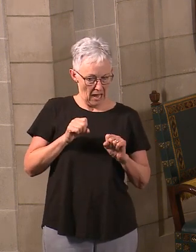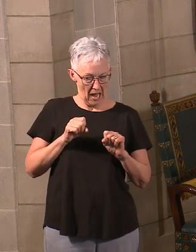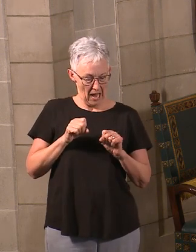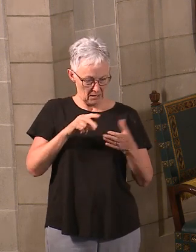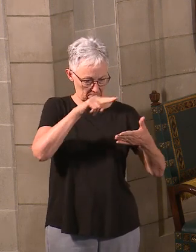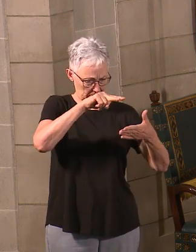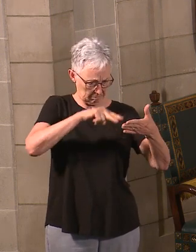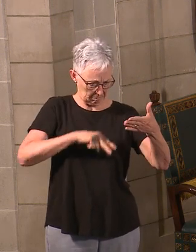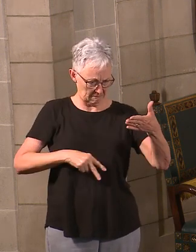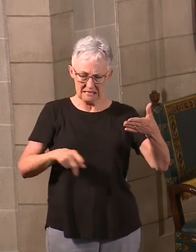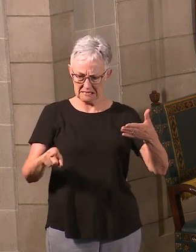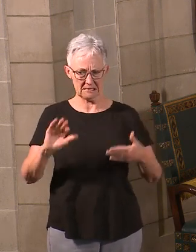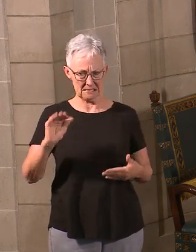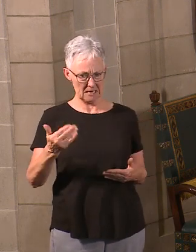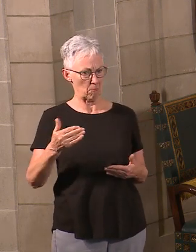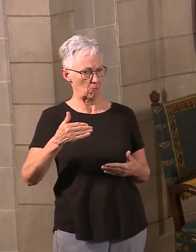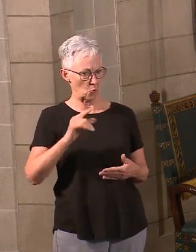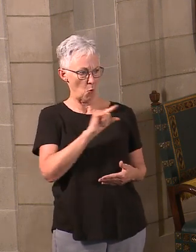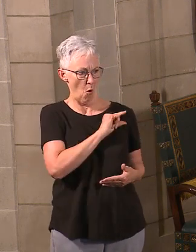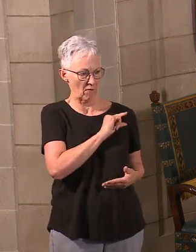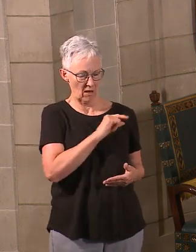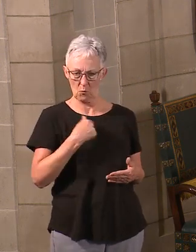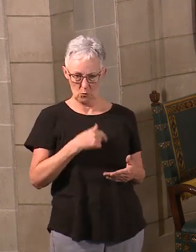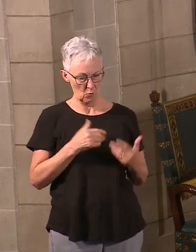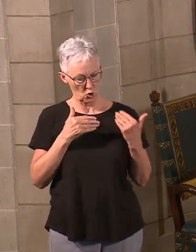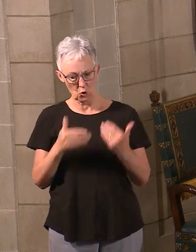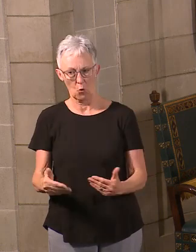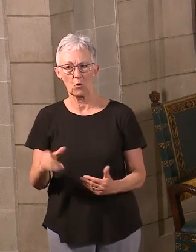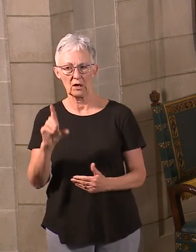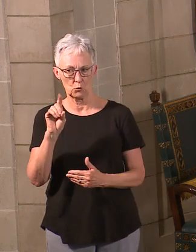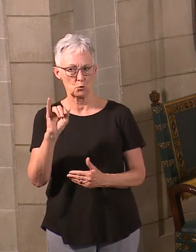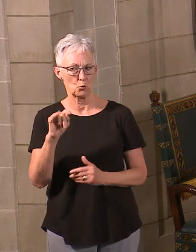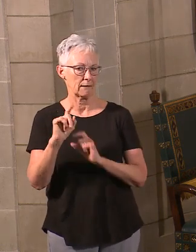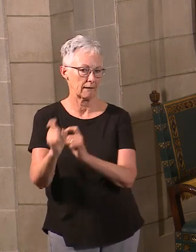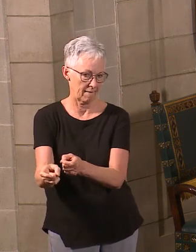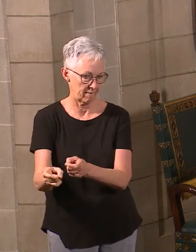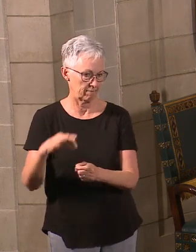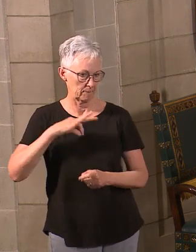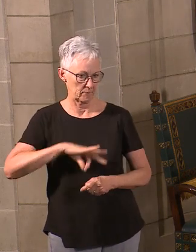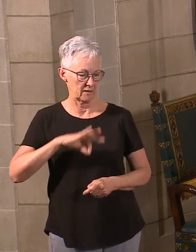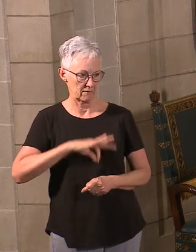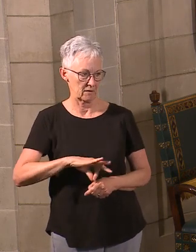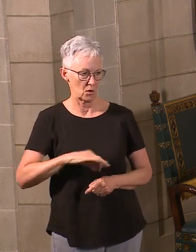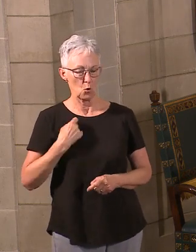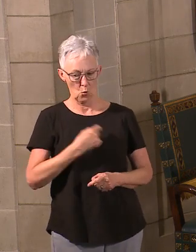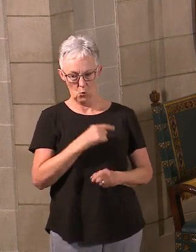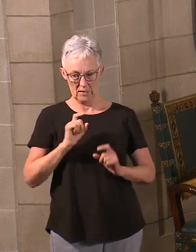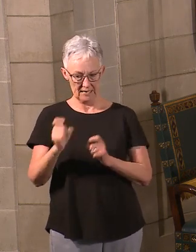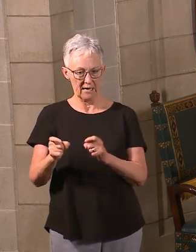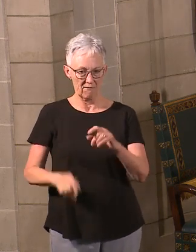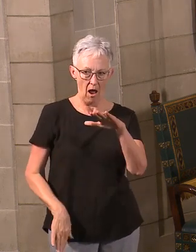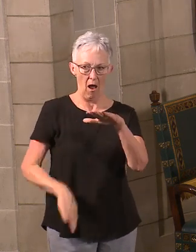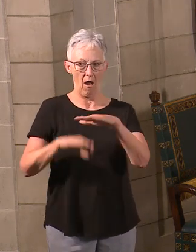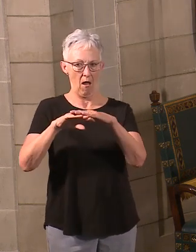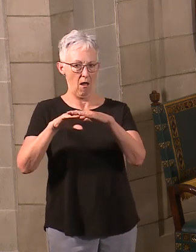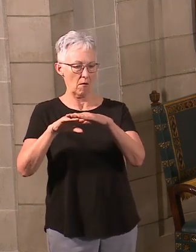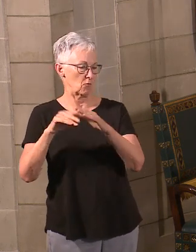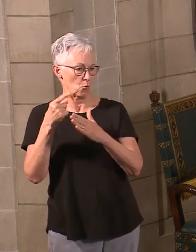SNAP benefits. We are providing the emergency allotments to SNAP recipients up to the maximum allotment per